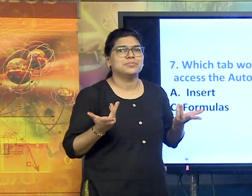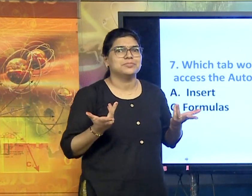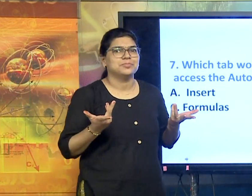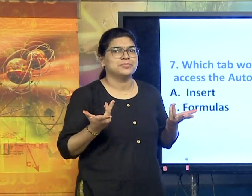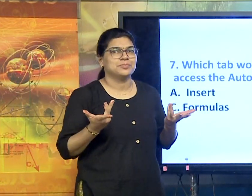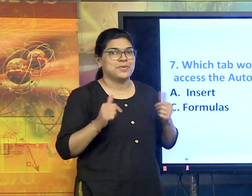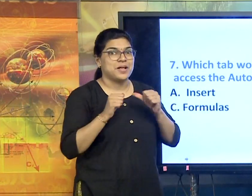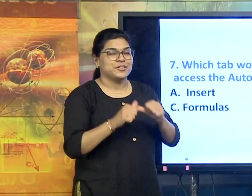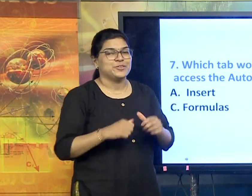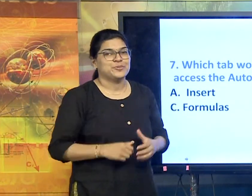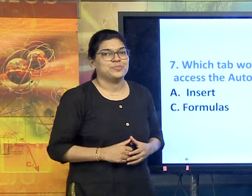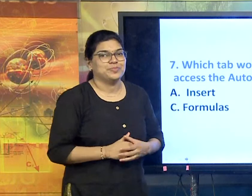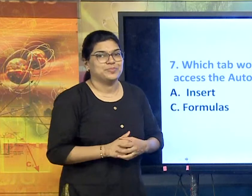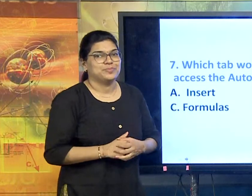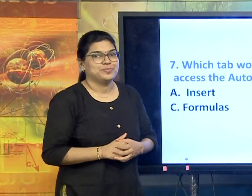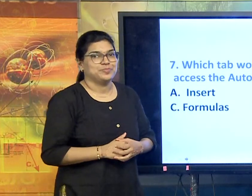the correct answer.